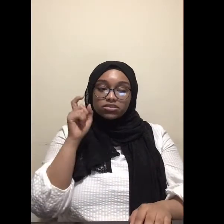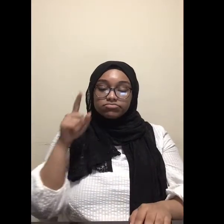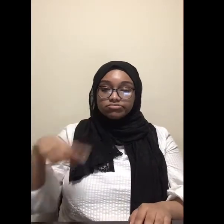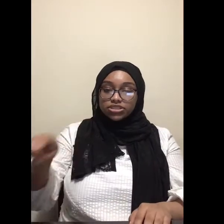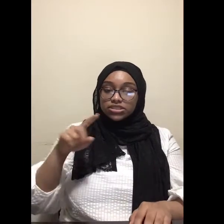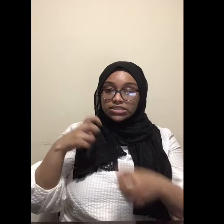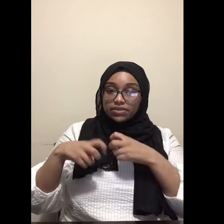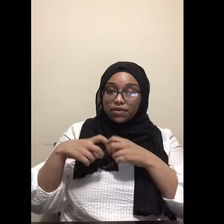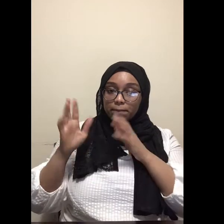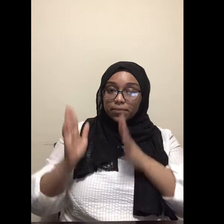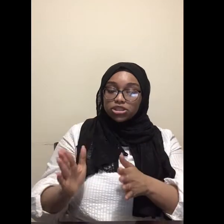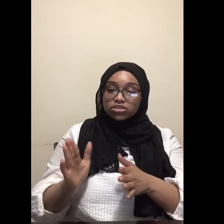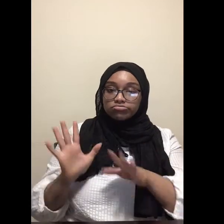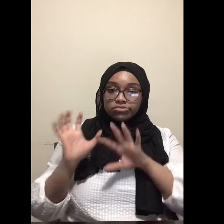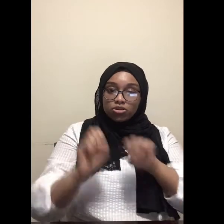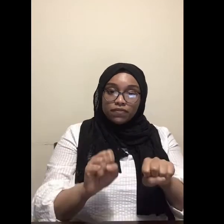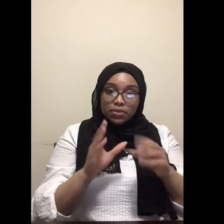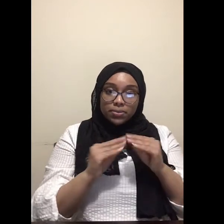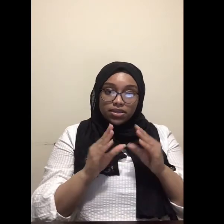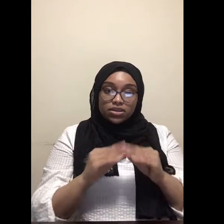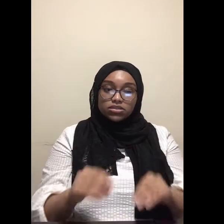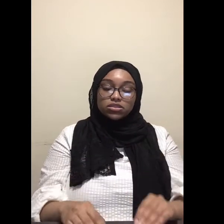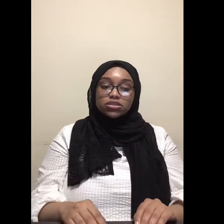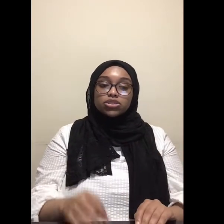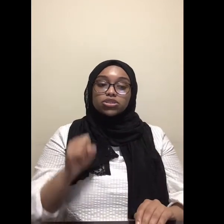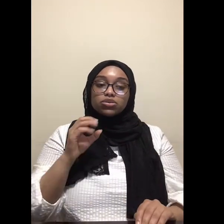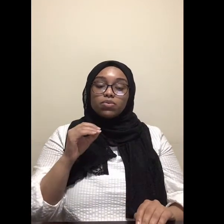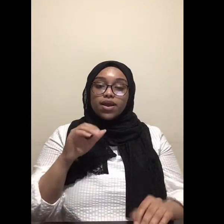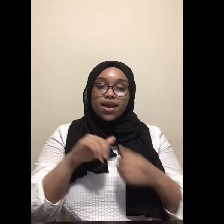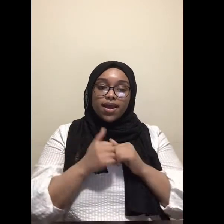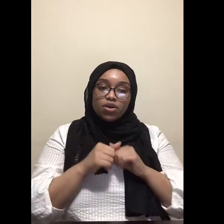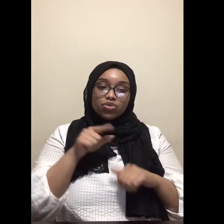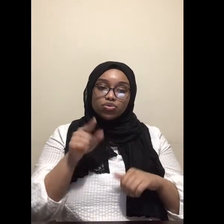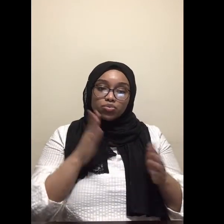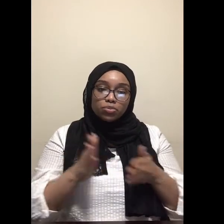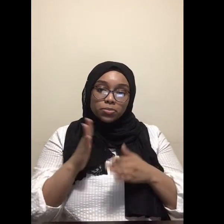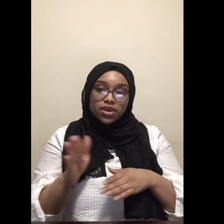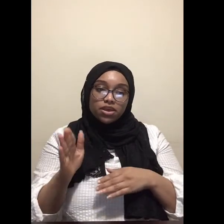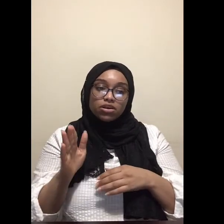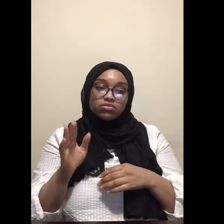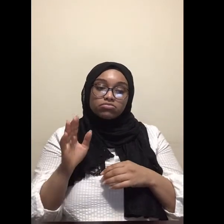over. So, how can you prepare to lead this meeting? Here are some ideas.